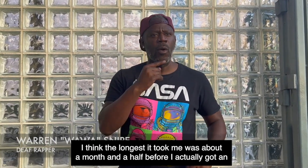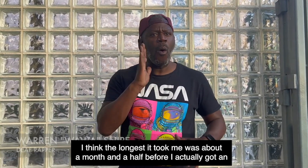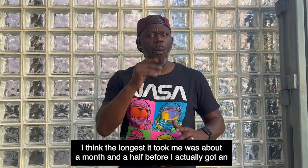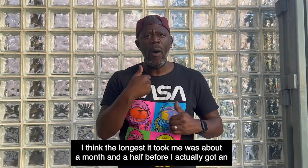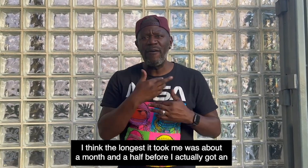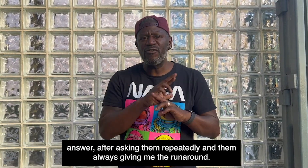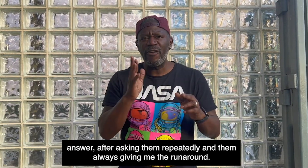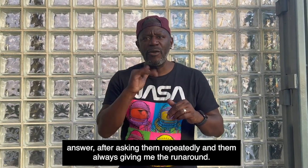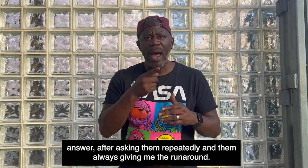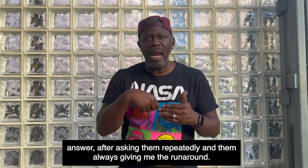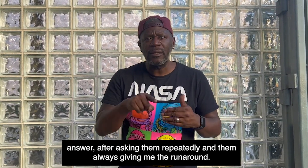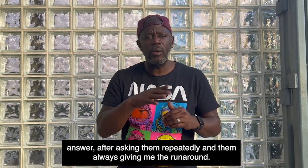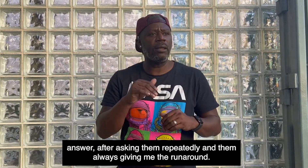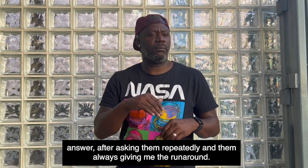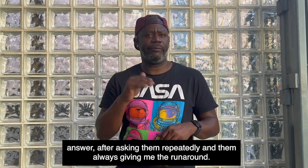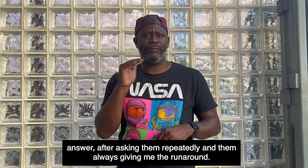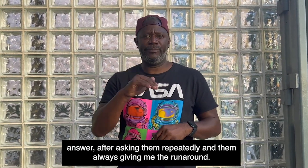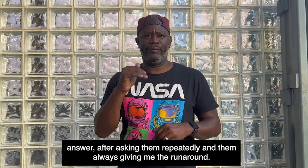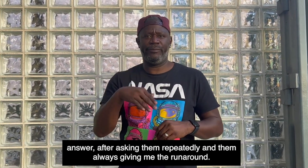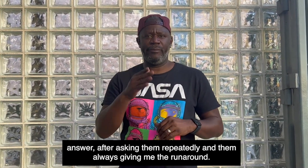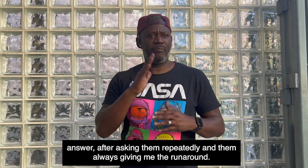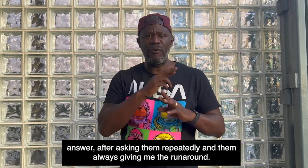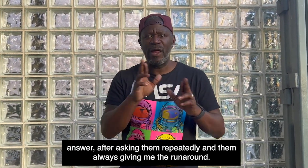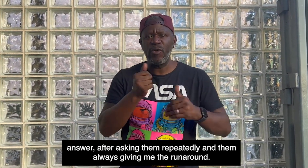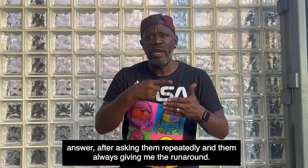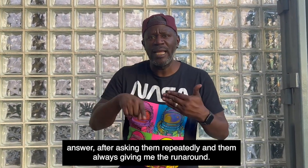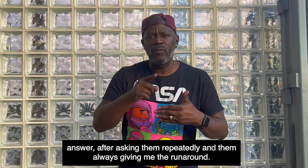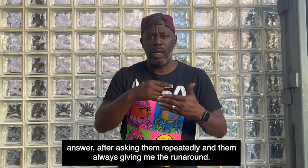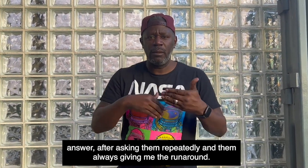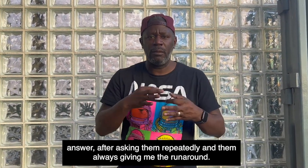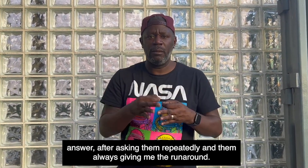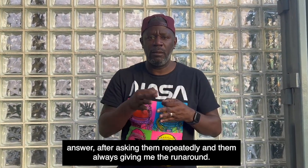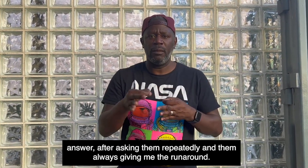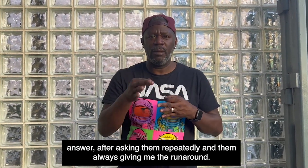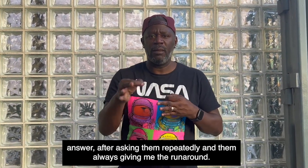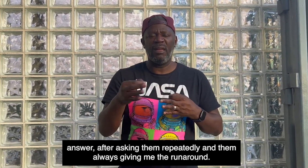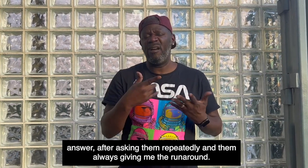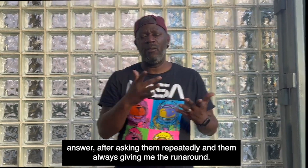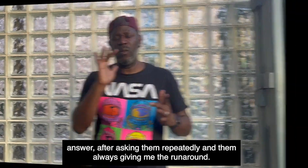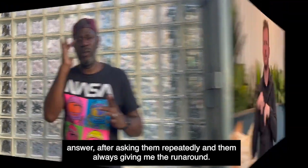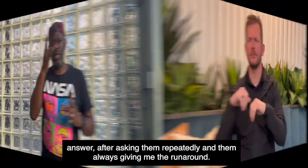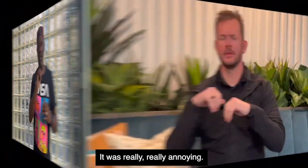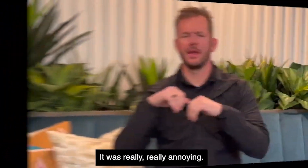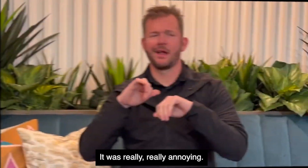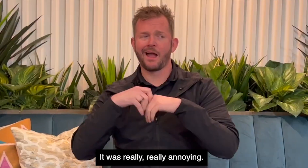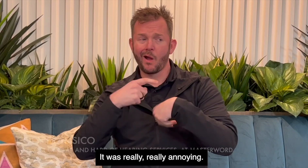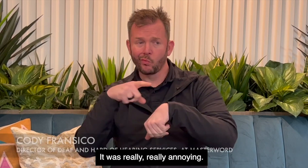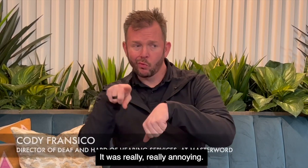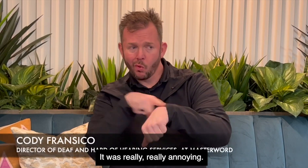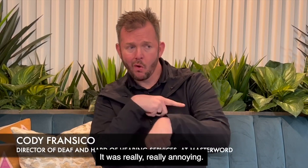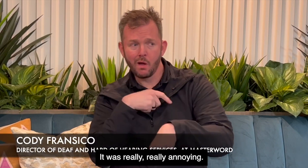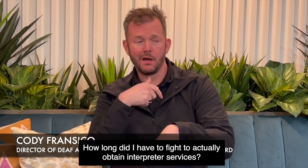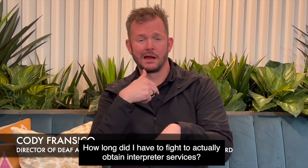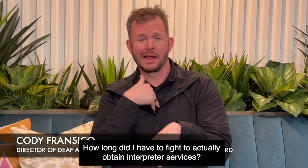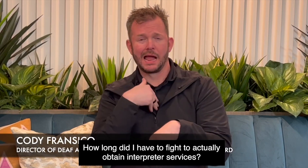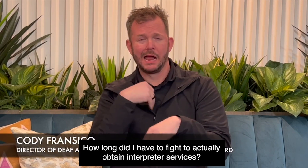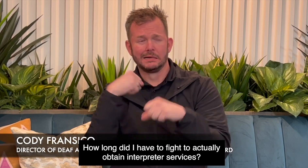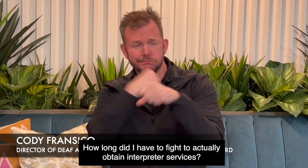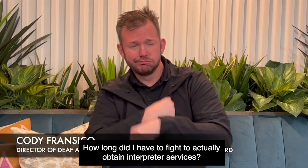an answer, after asking them repeatedly and them always giving me the runaround. It was really, really annoying. How long did I have